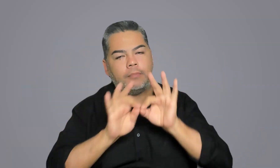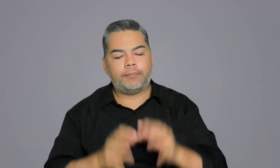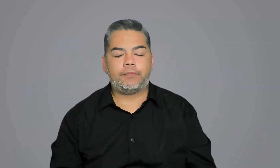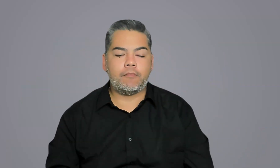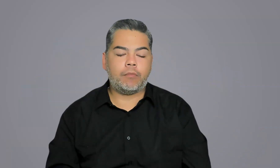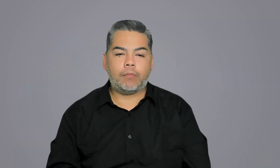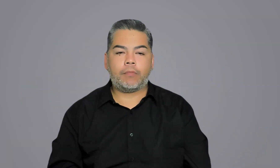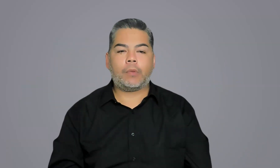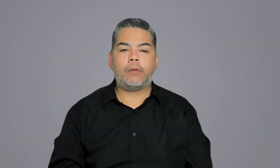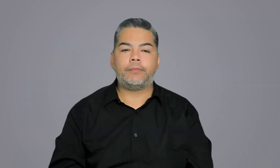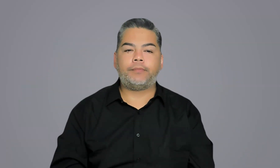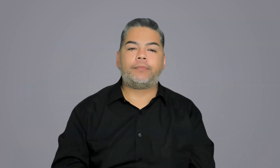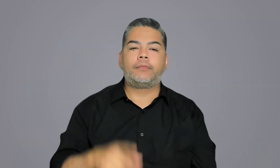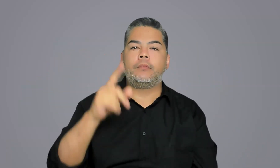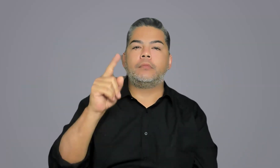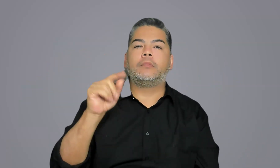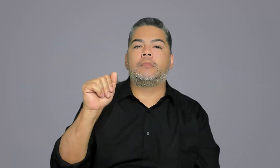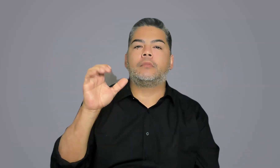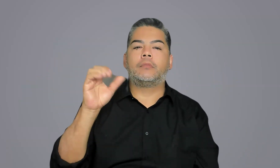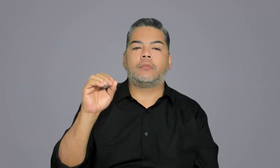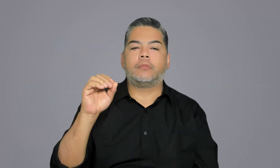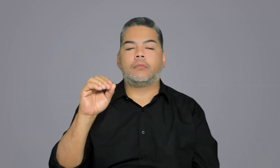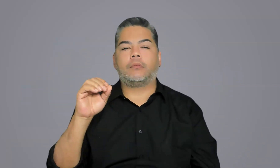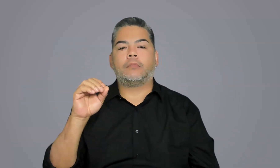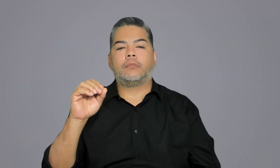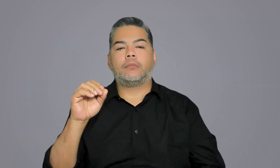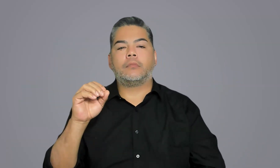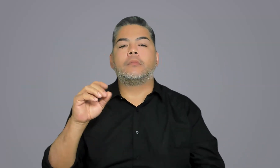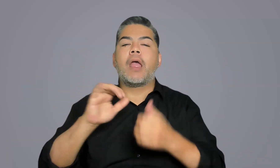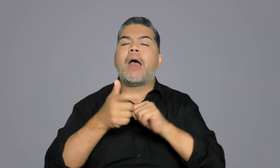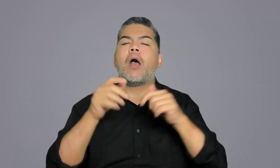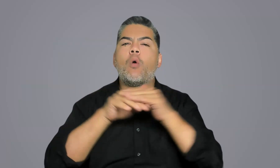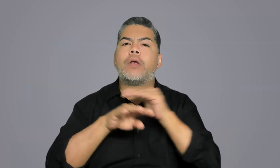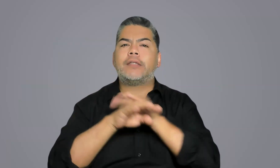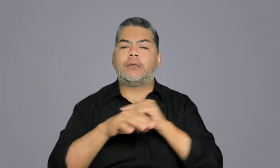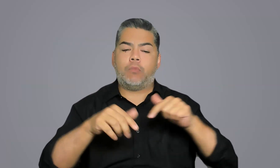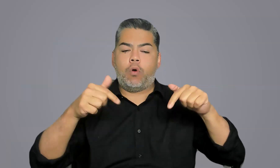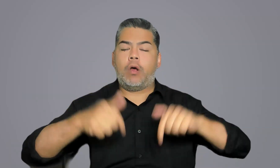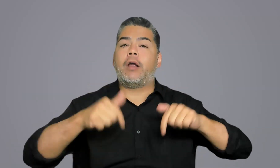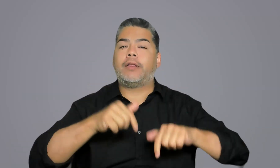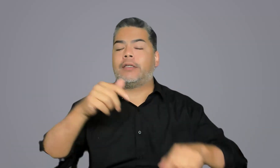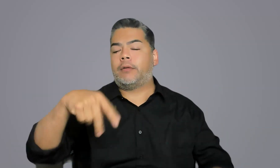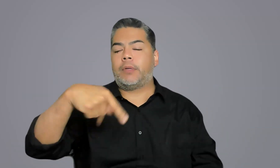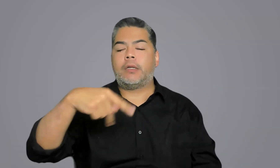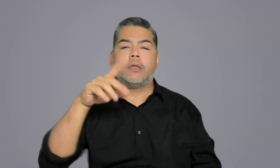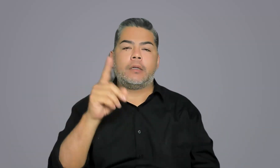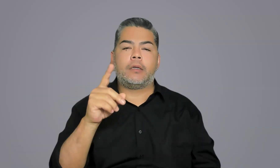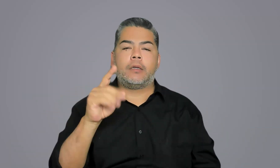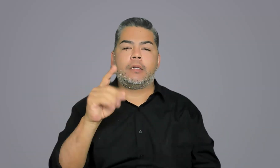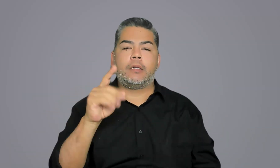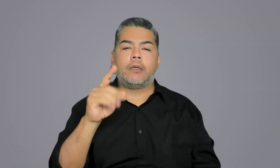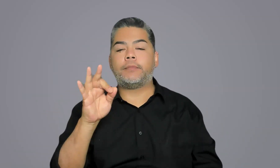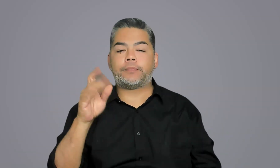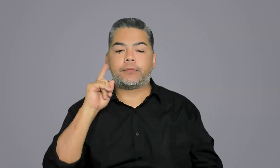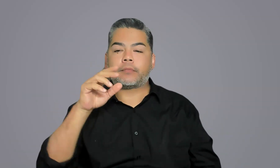We have one from Taco. So, how accessible are the generated PDF versions of PowerPoint slide